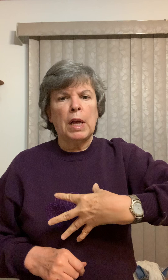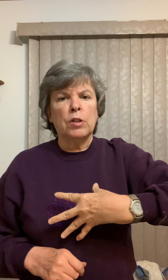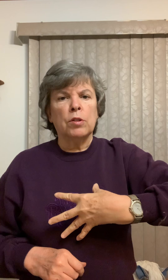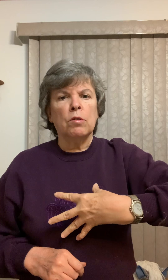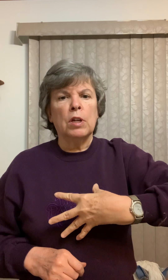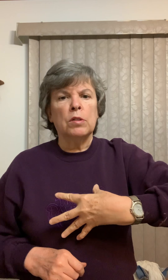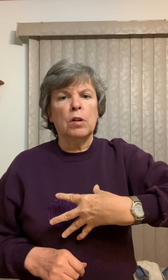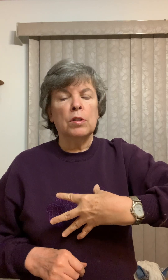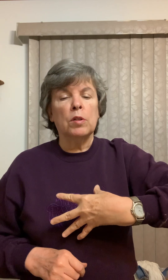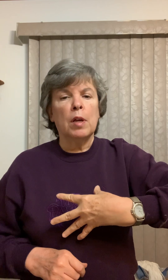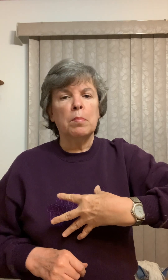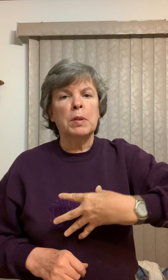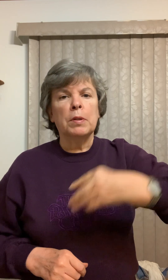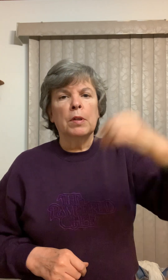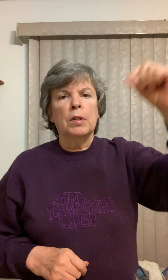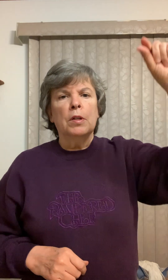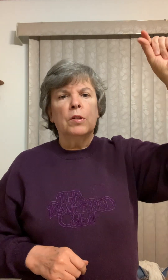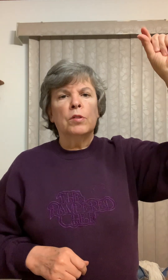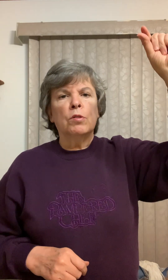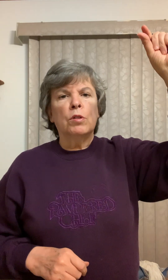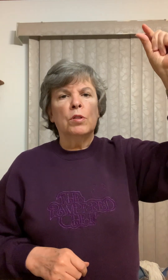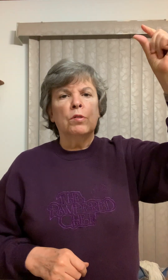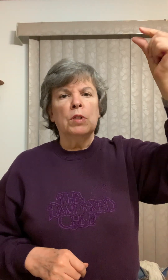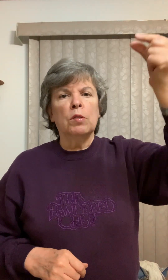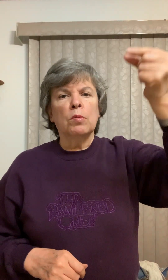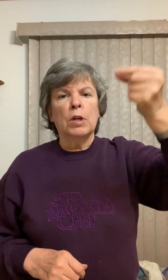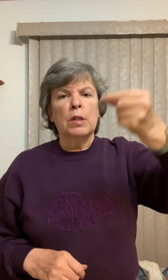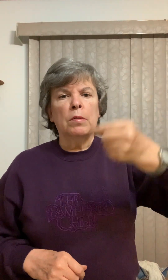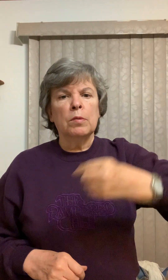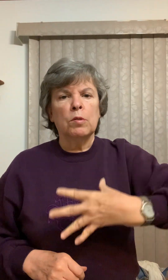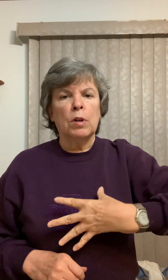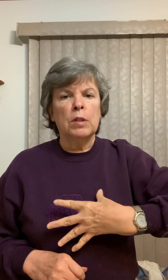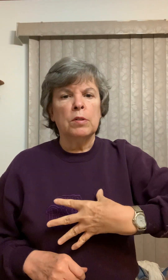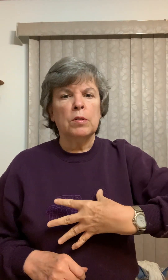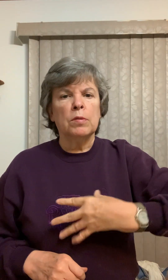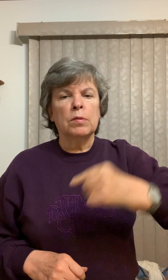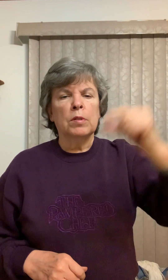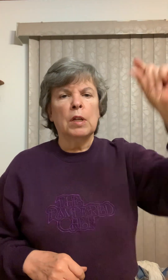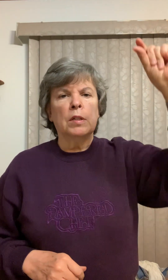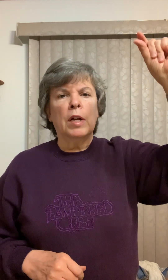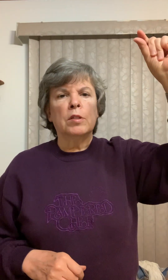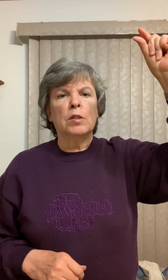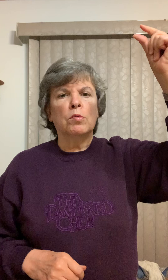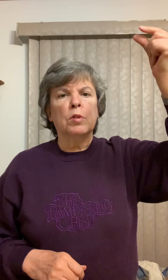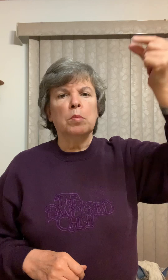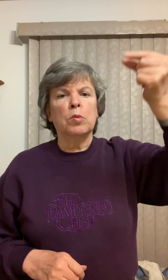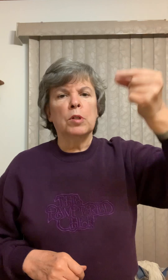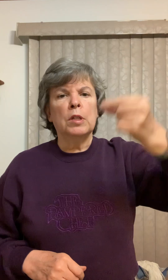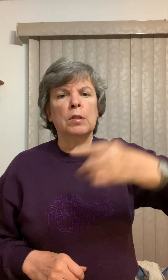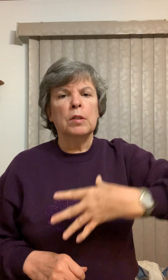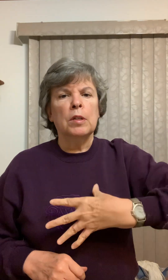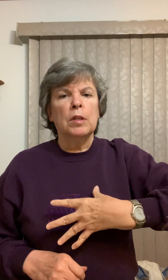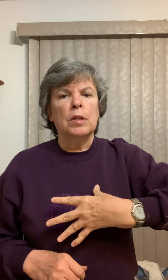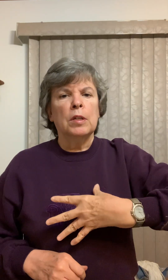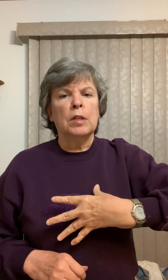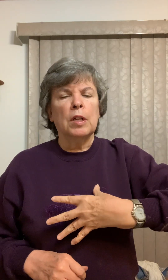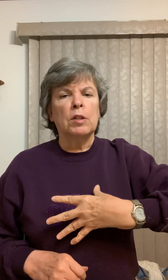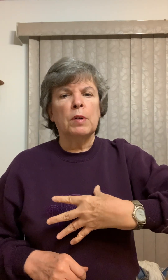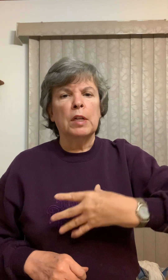the grace onto them. So you can do it either way, grace. That actually is really pretty, and I know Andy